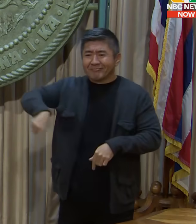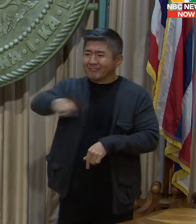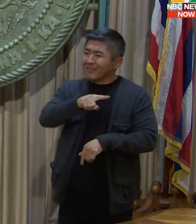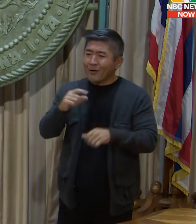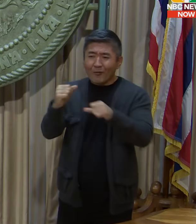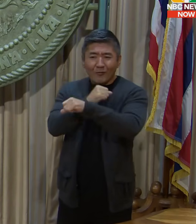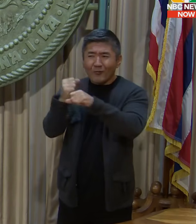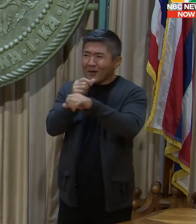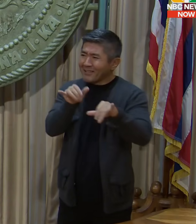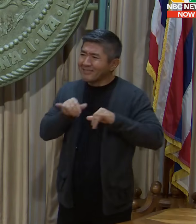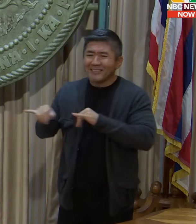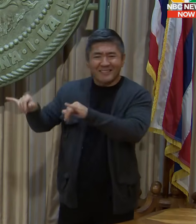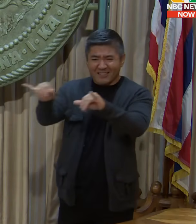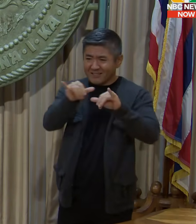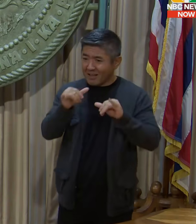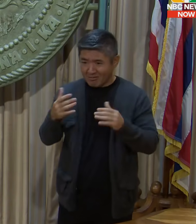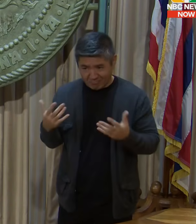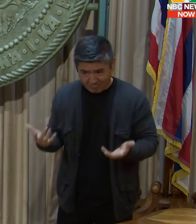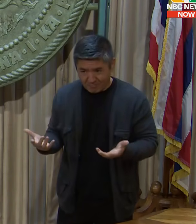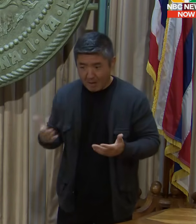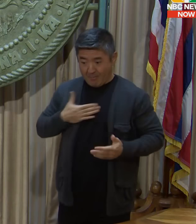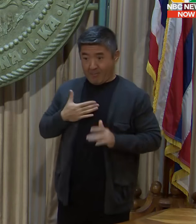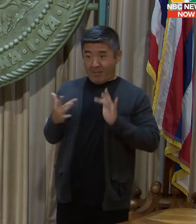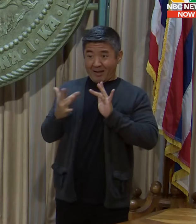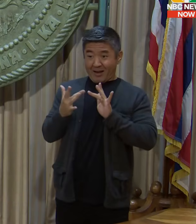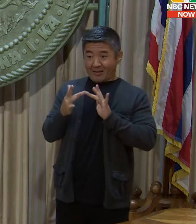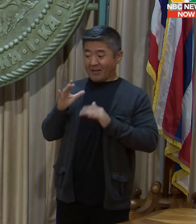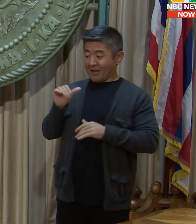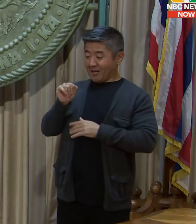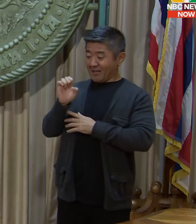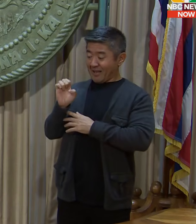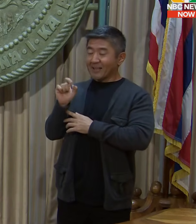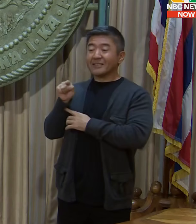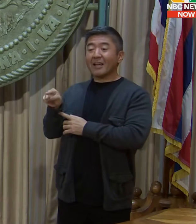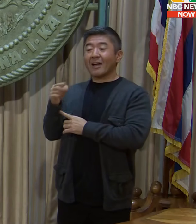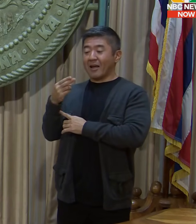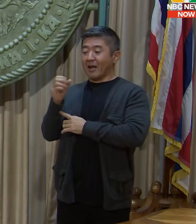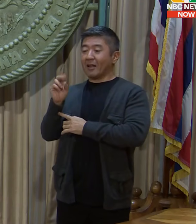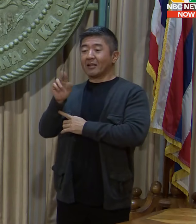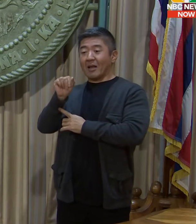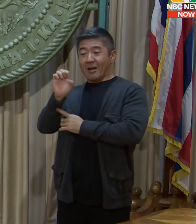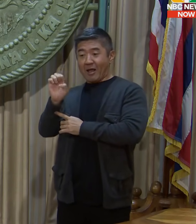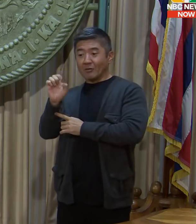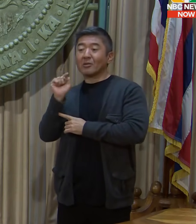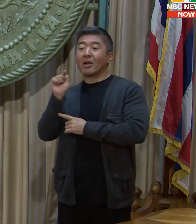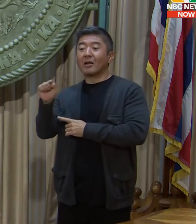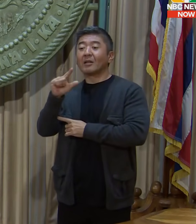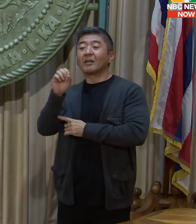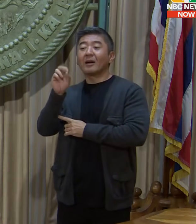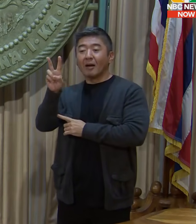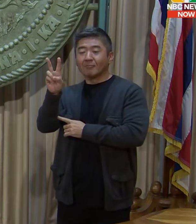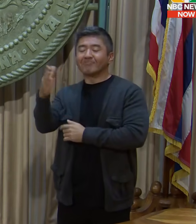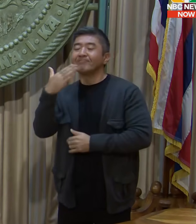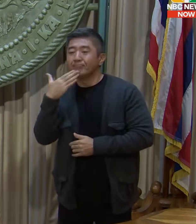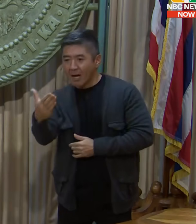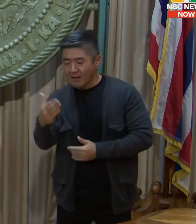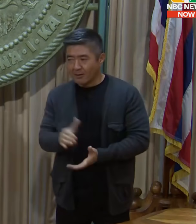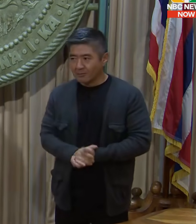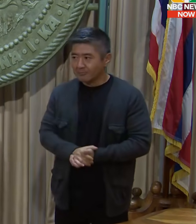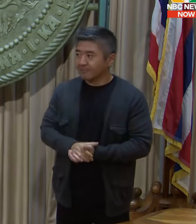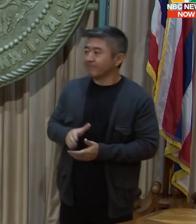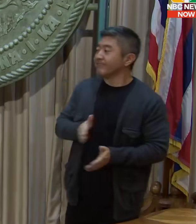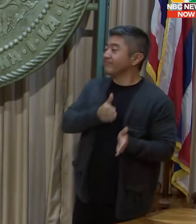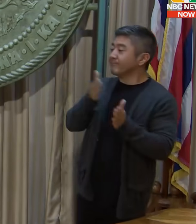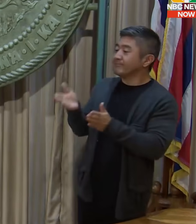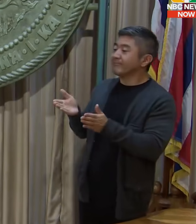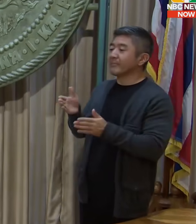together. And my contact, again, is case.house.gov. Mahalo. Thank you, Representative. Our next speaker is Lieutenant